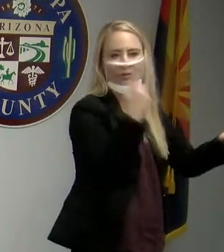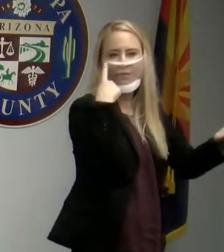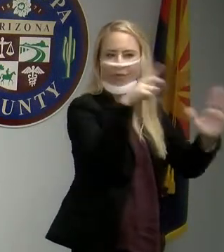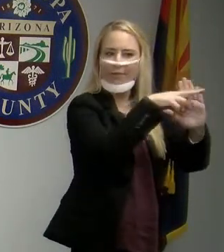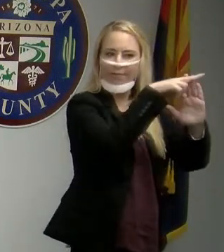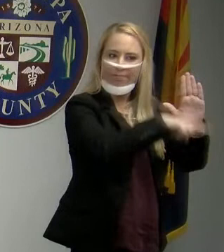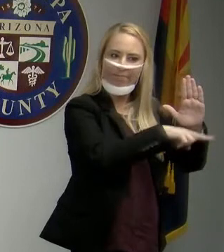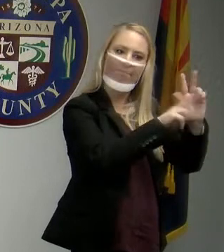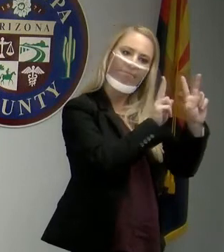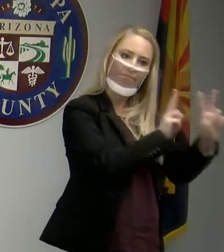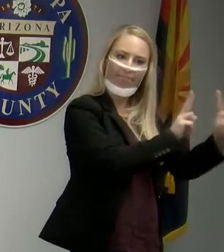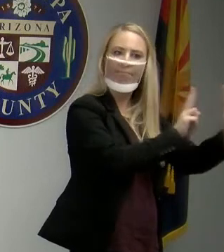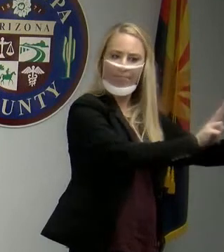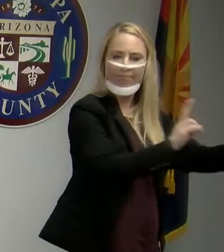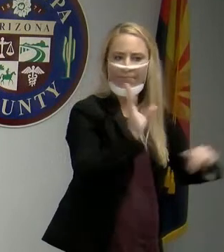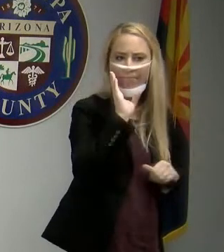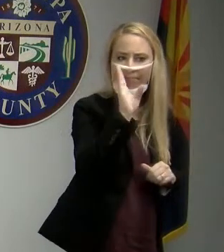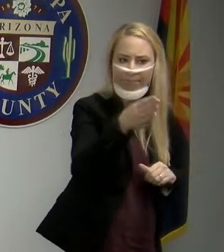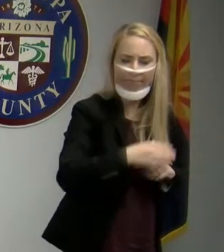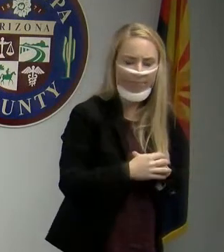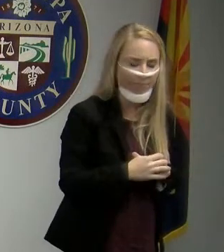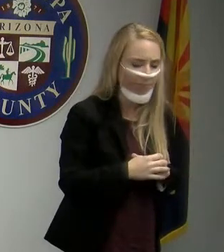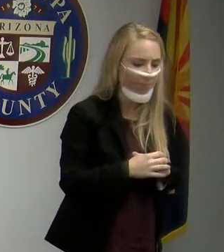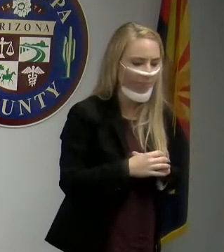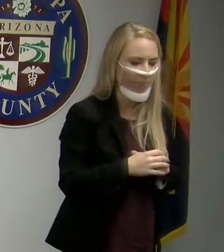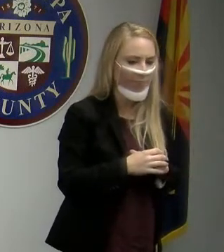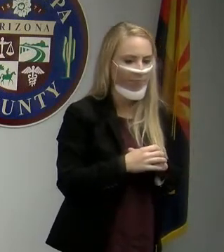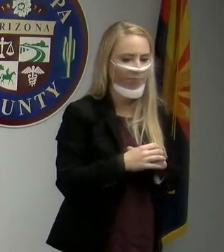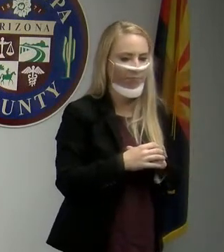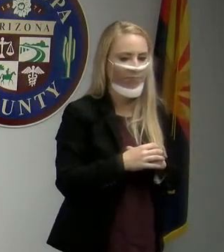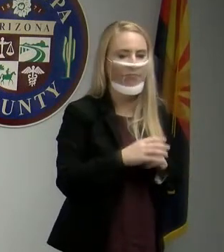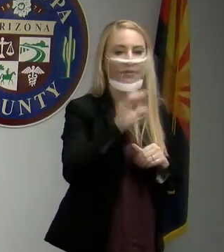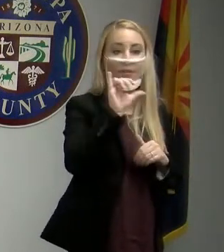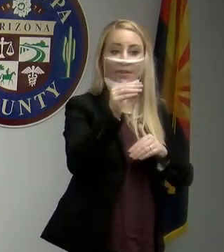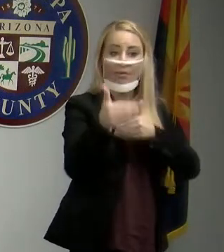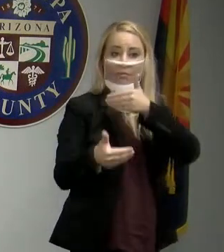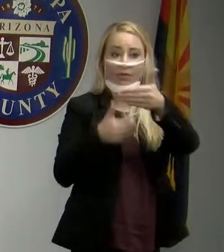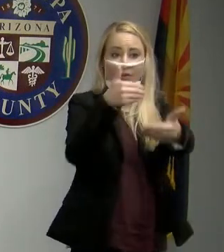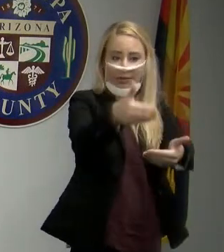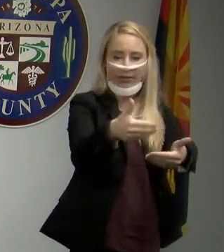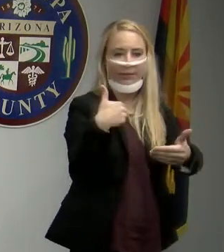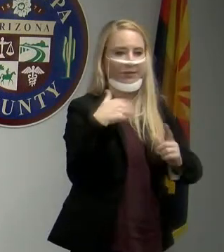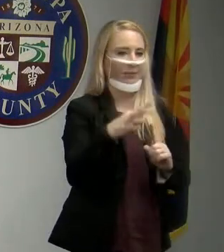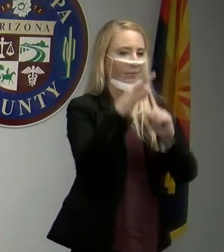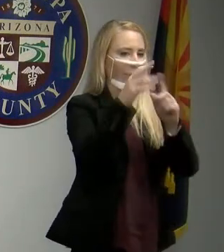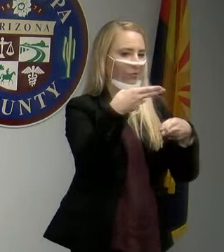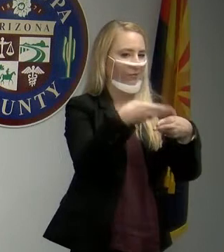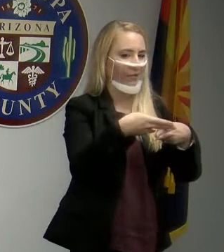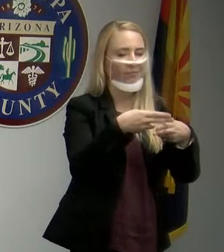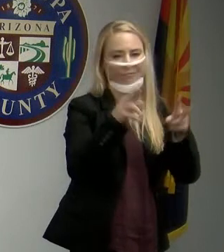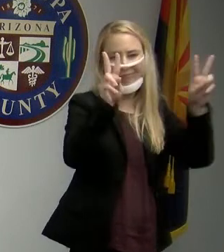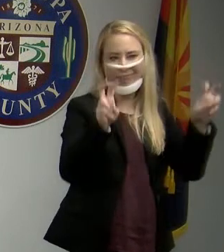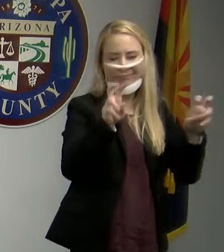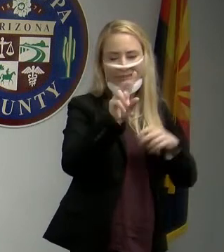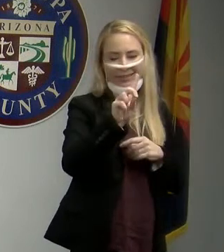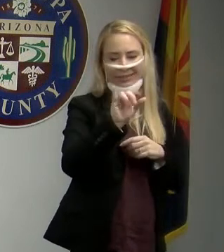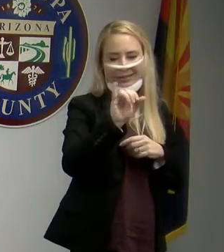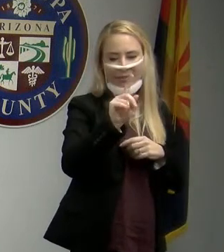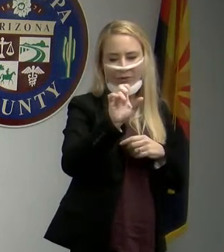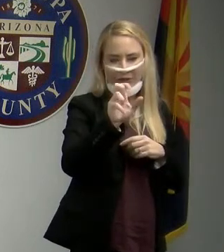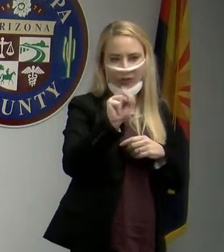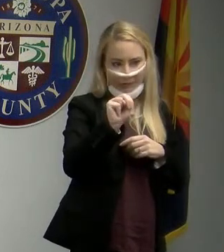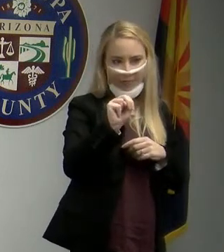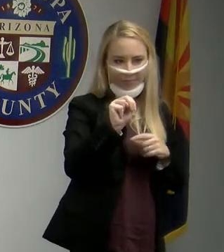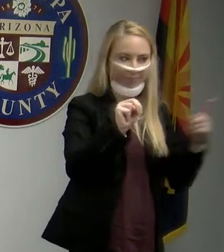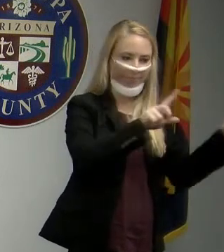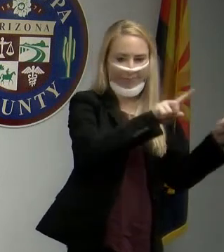can say goodbye to a loved one. And that whole effort is called disposition. So in the context of COVID-19, because